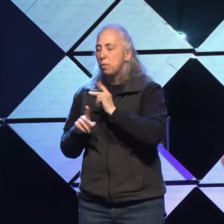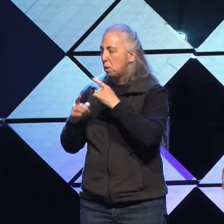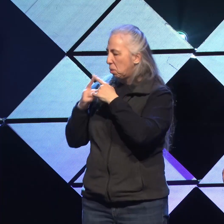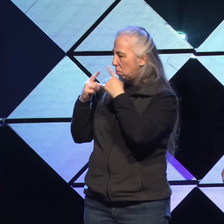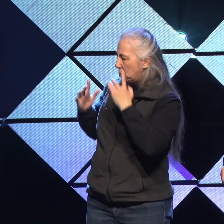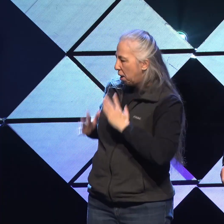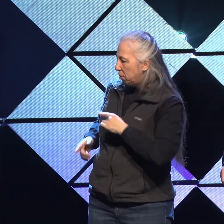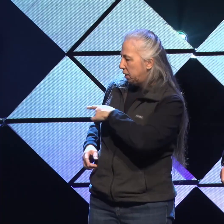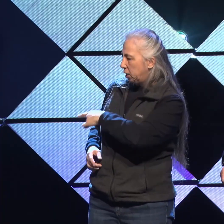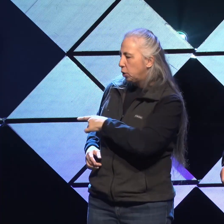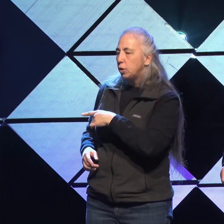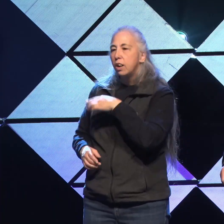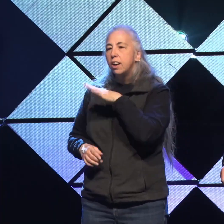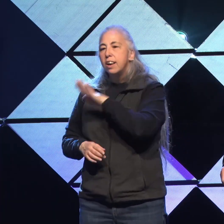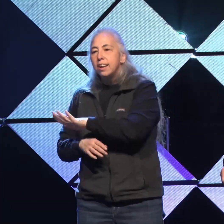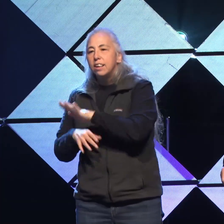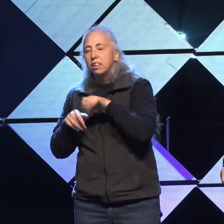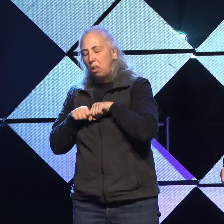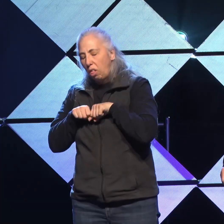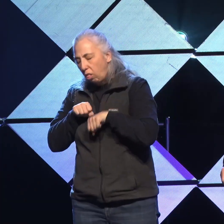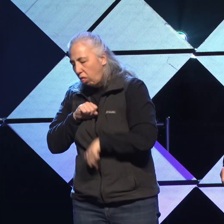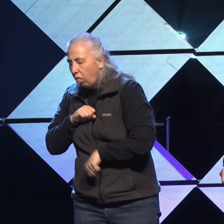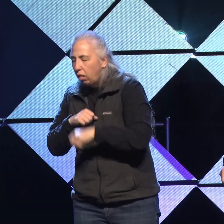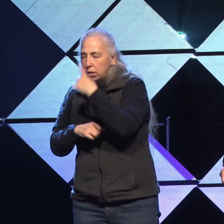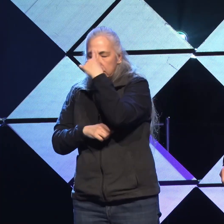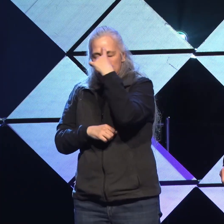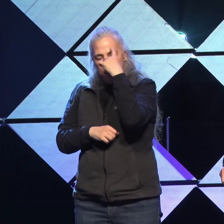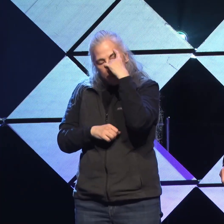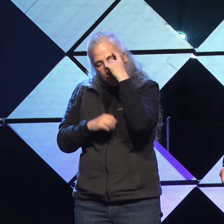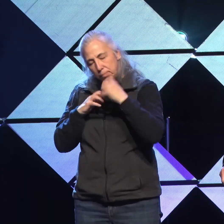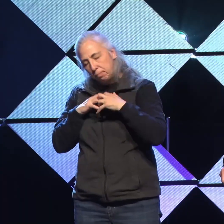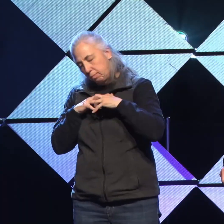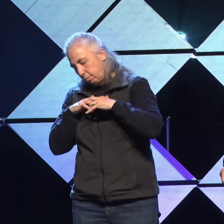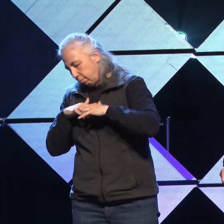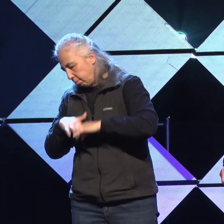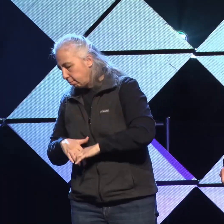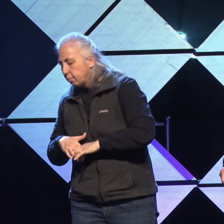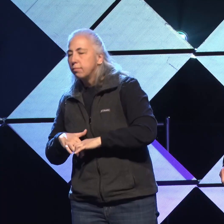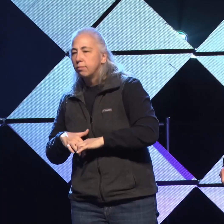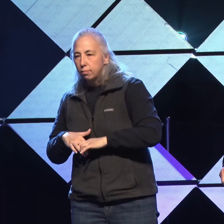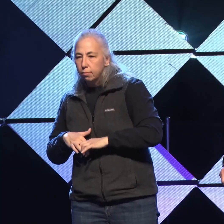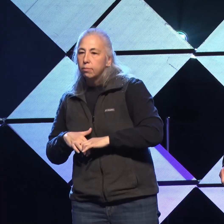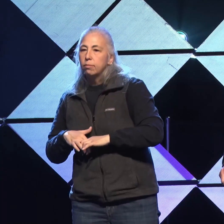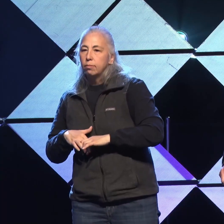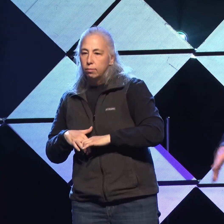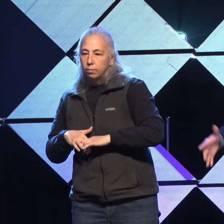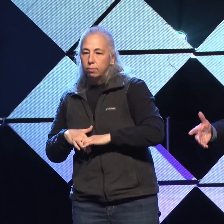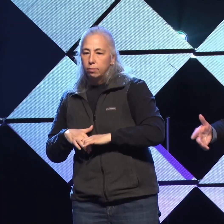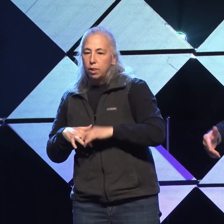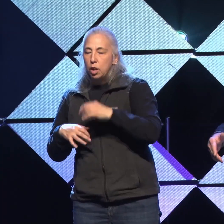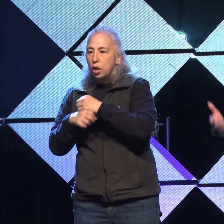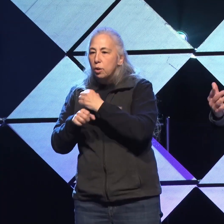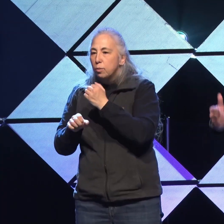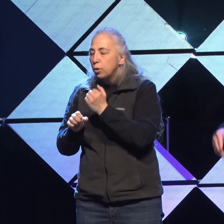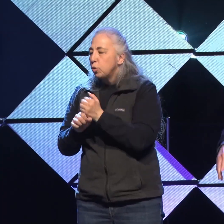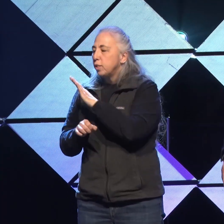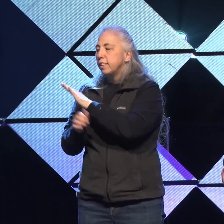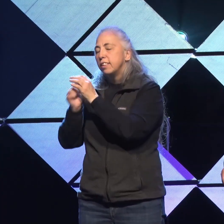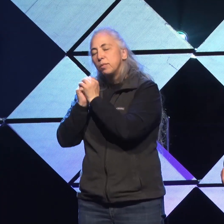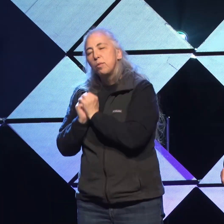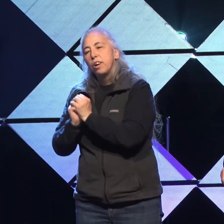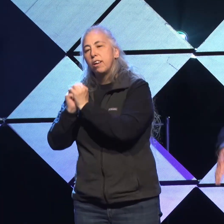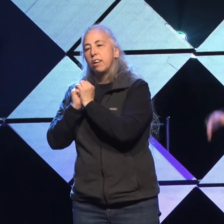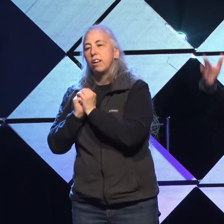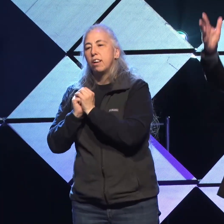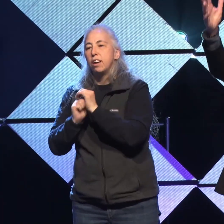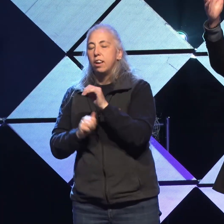wounding, his brokenness, produced deep humility in him. And in verse 13 of Luke 18,